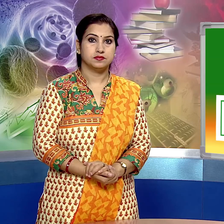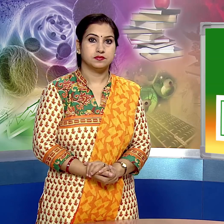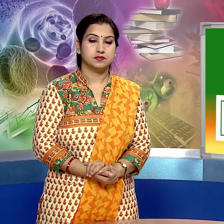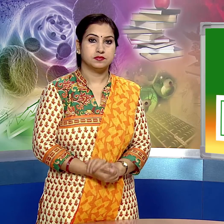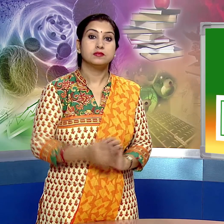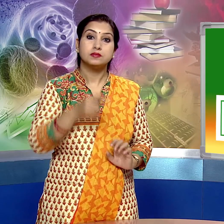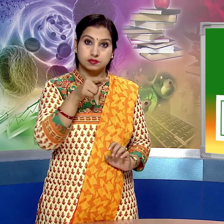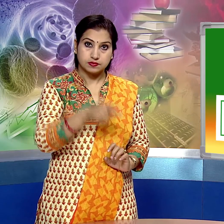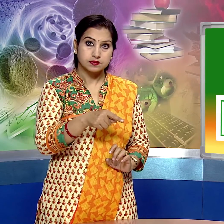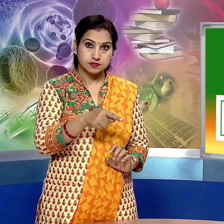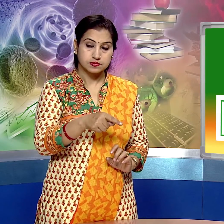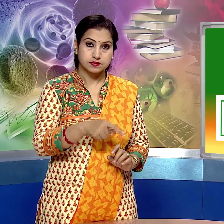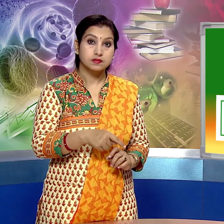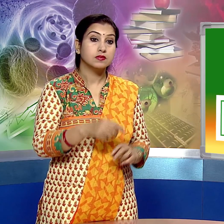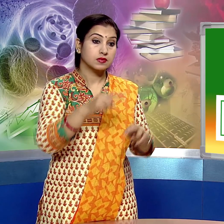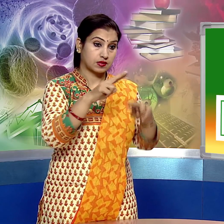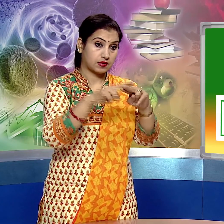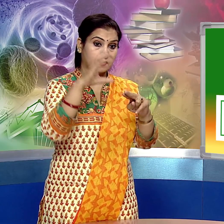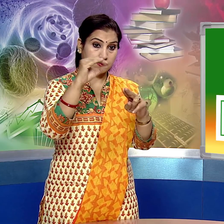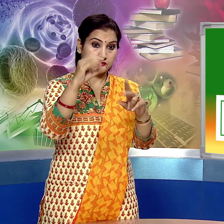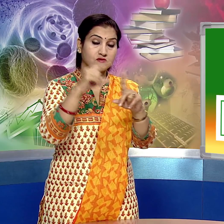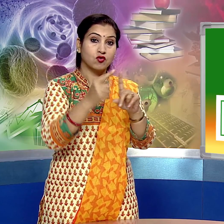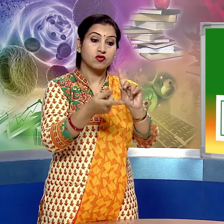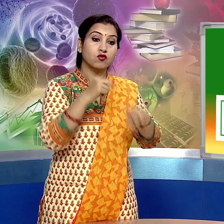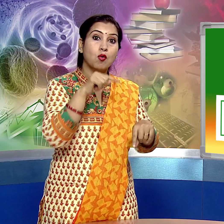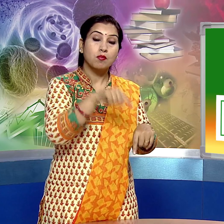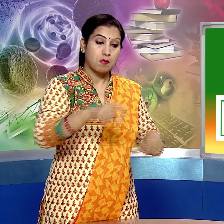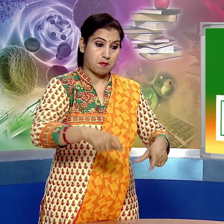Therefore, food is obtained from plant origin